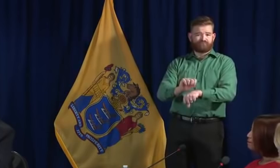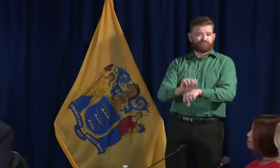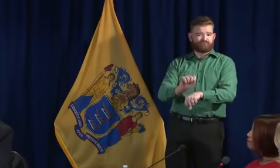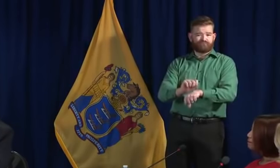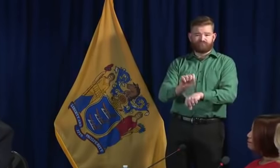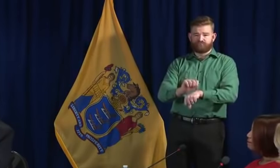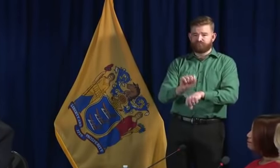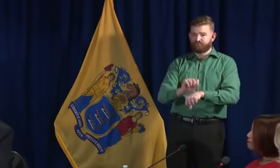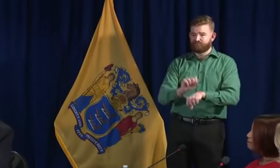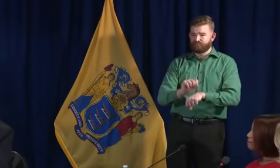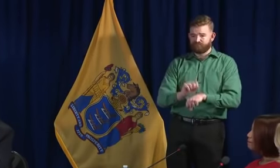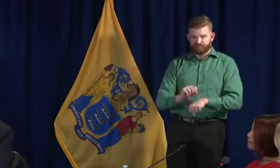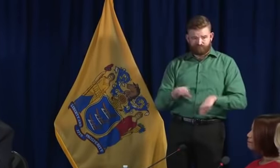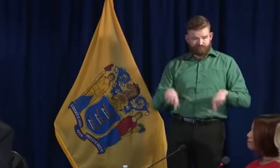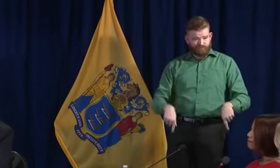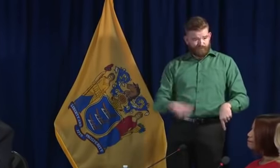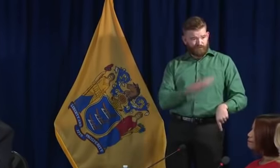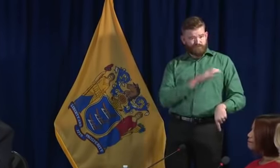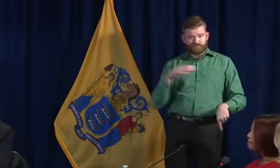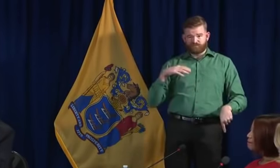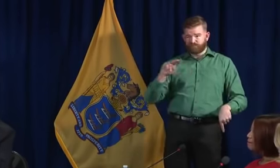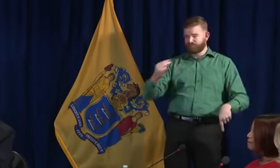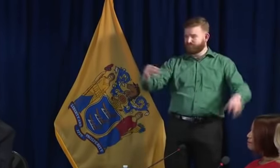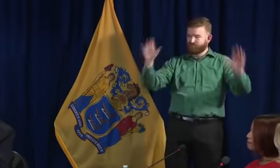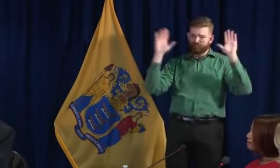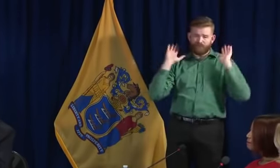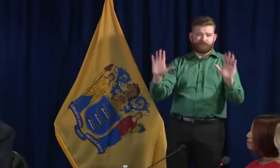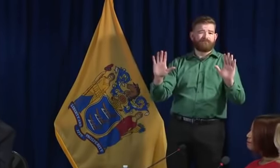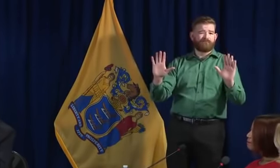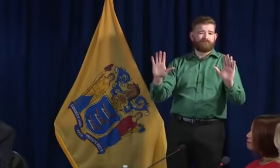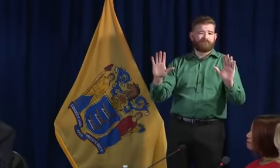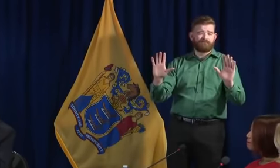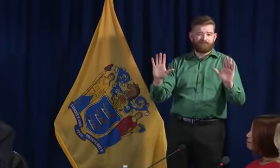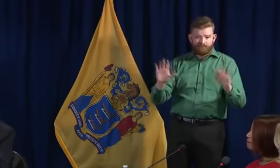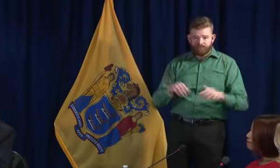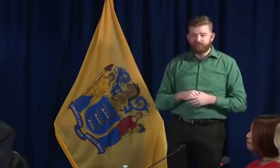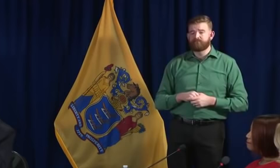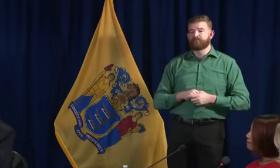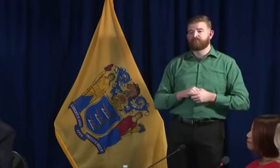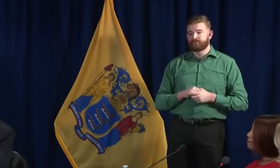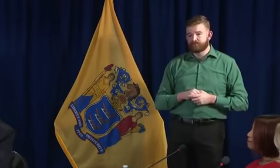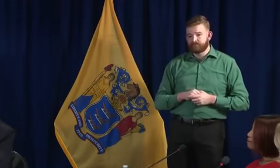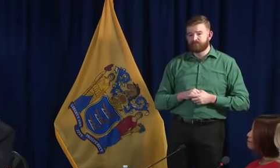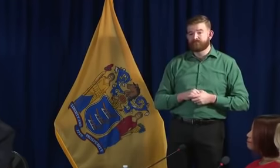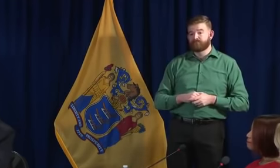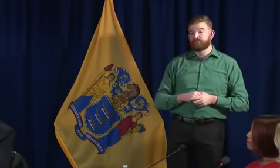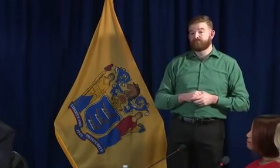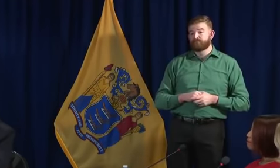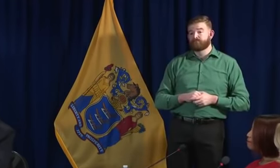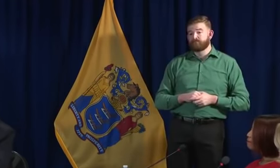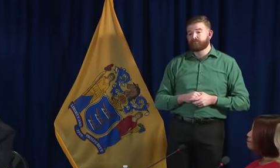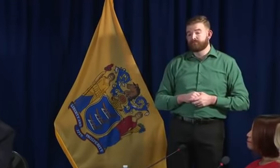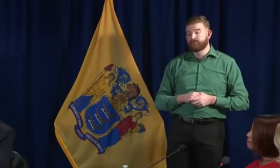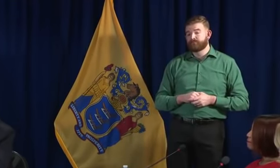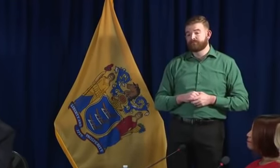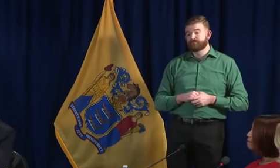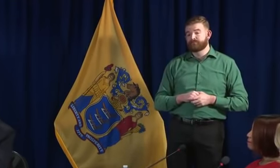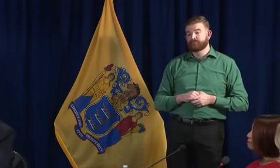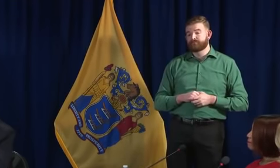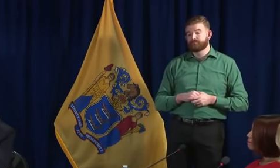Jersey. That's a good thing at a time like this. But also to say that we are in constant discussion with